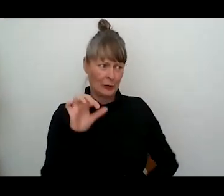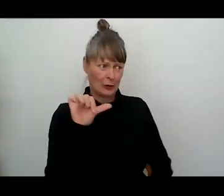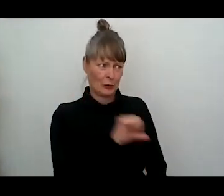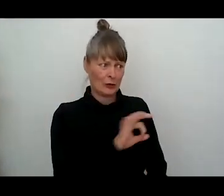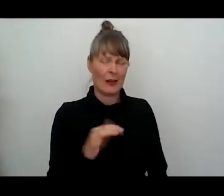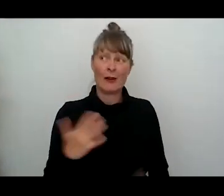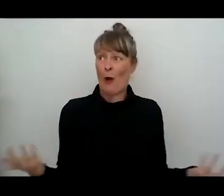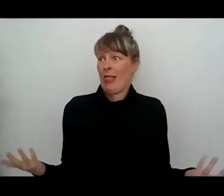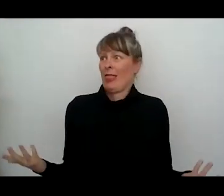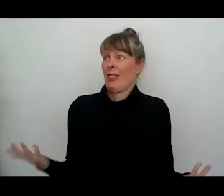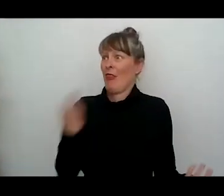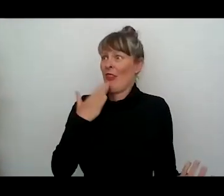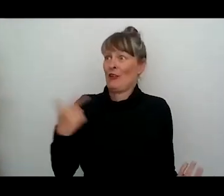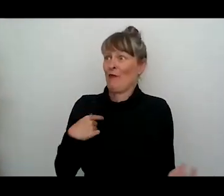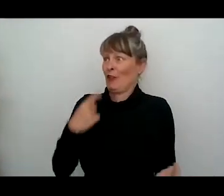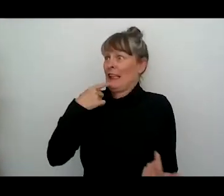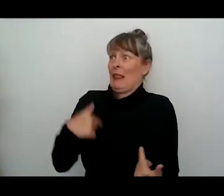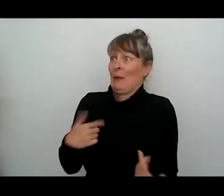us.